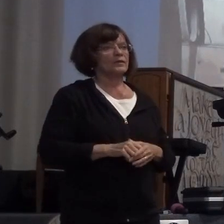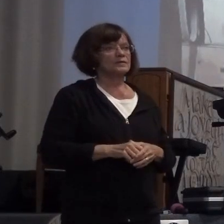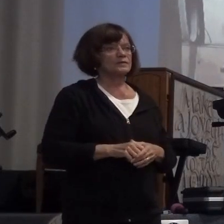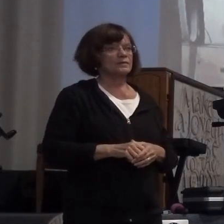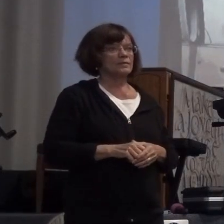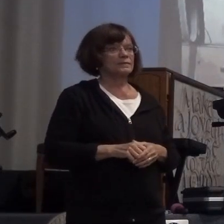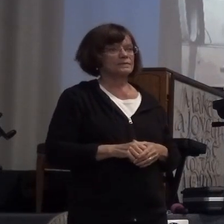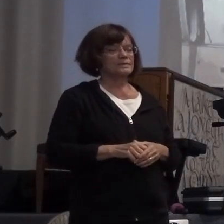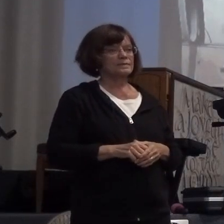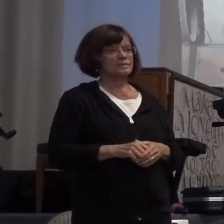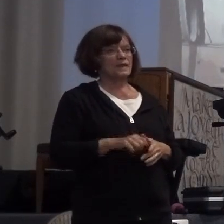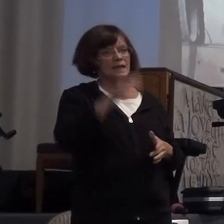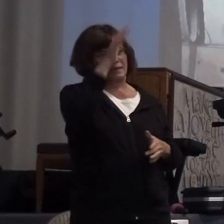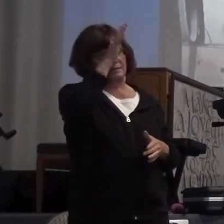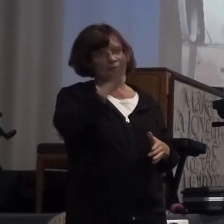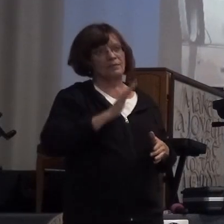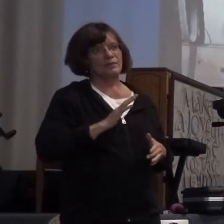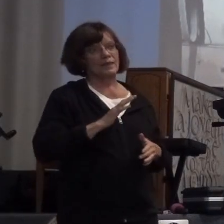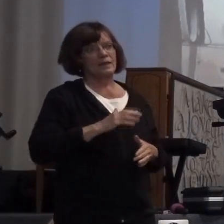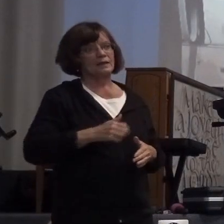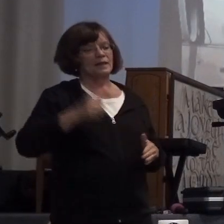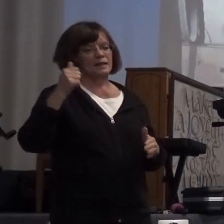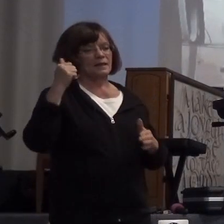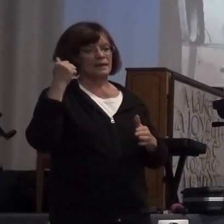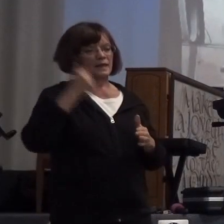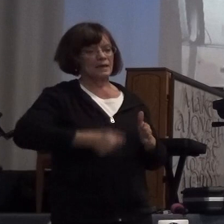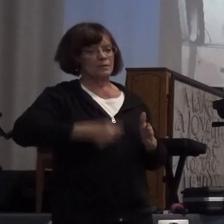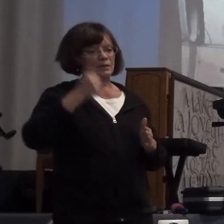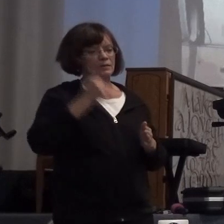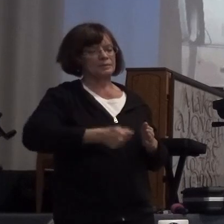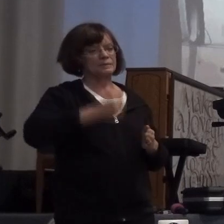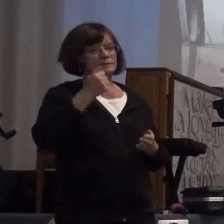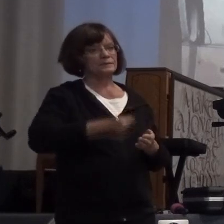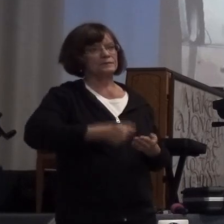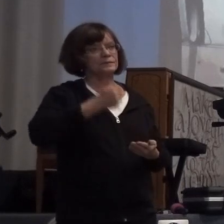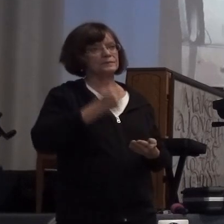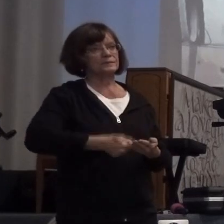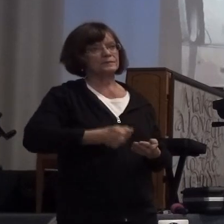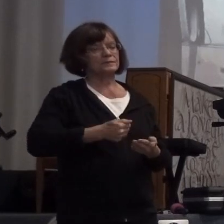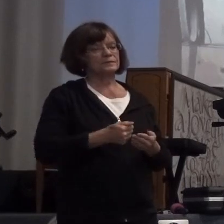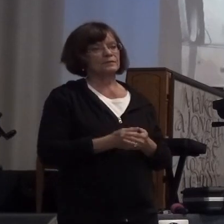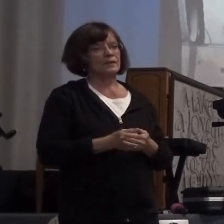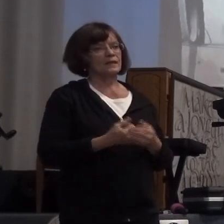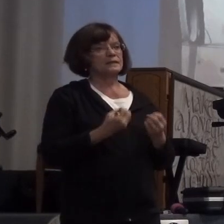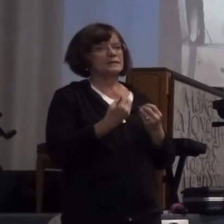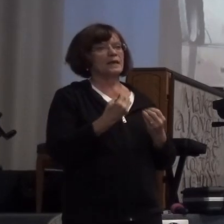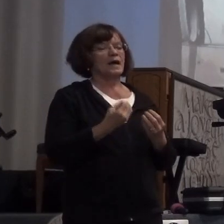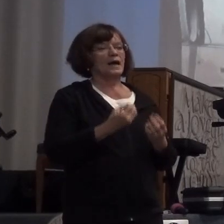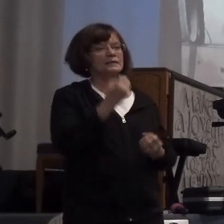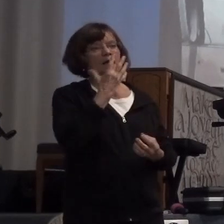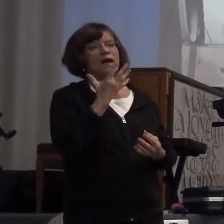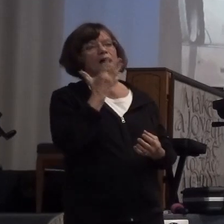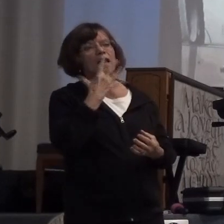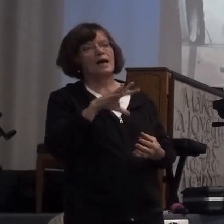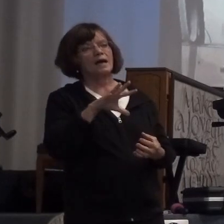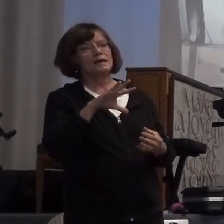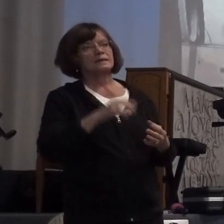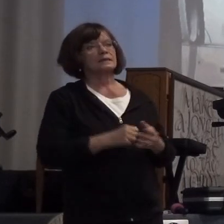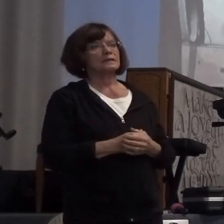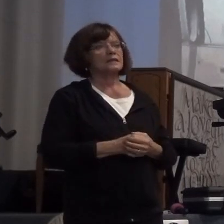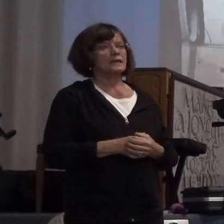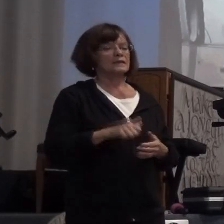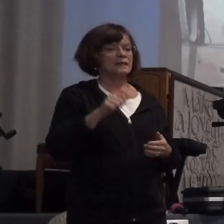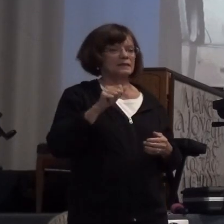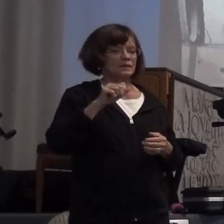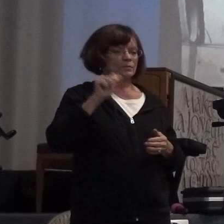And you see him, he's hammering the hot steel. It has to be heated. And then he pounds on it with a hammer. And that